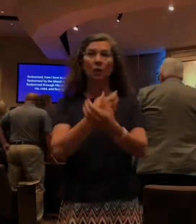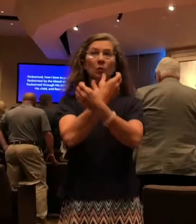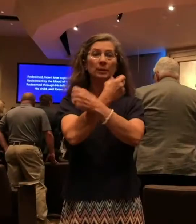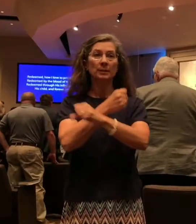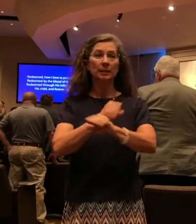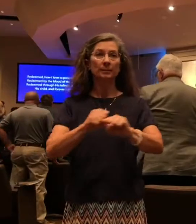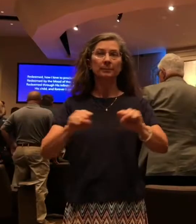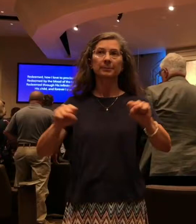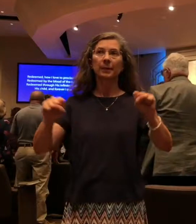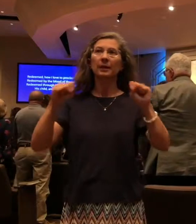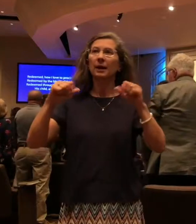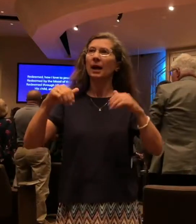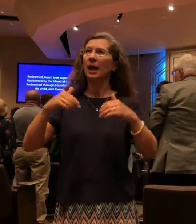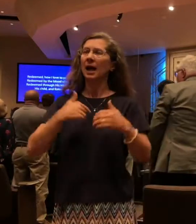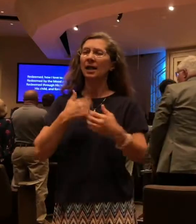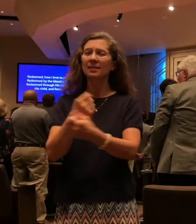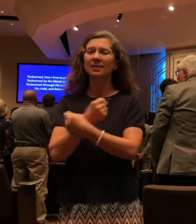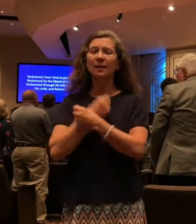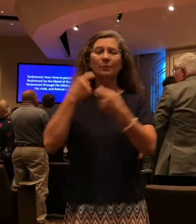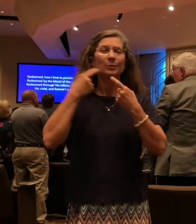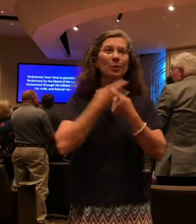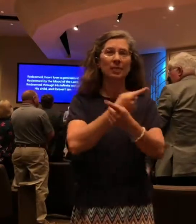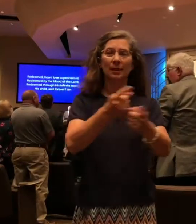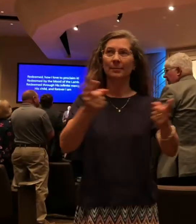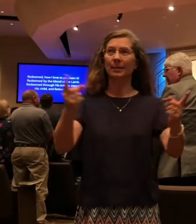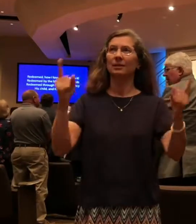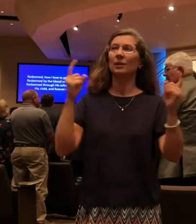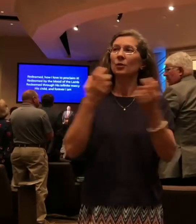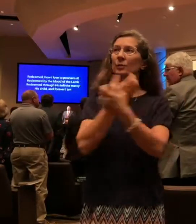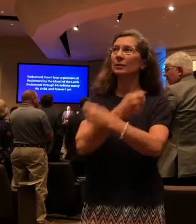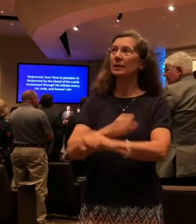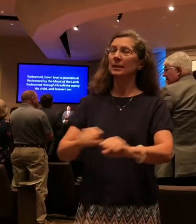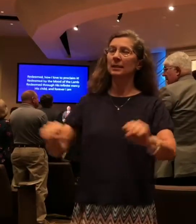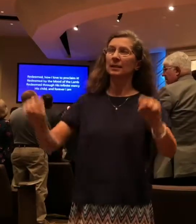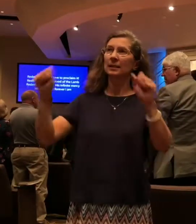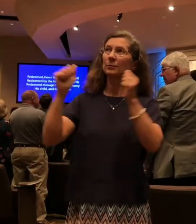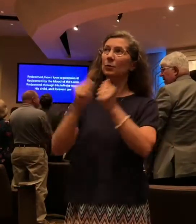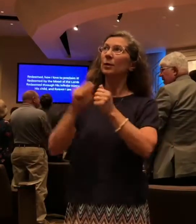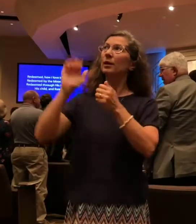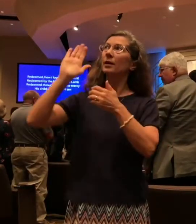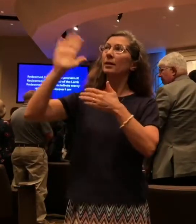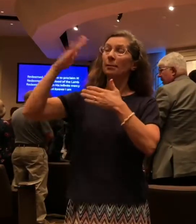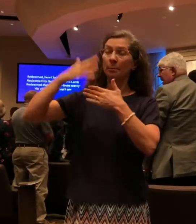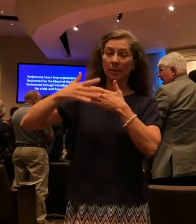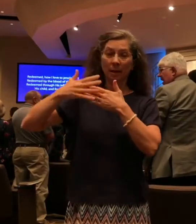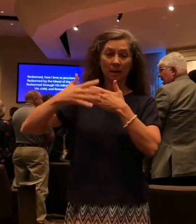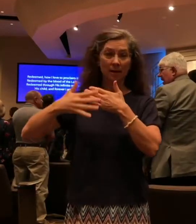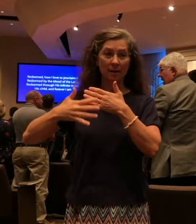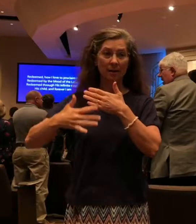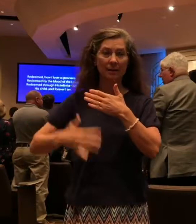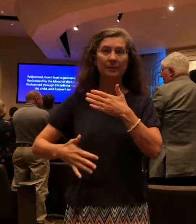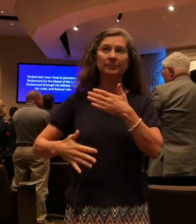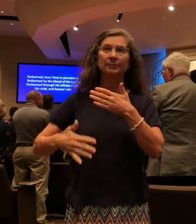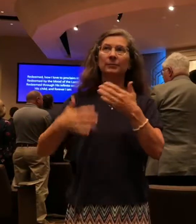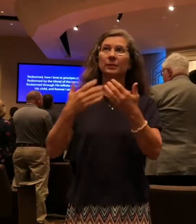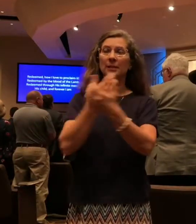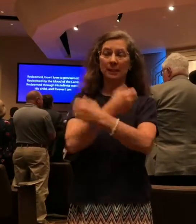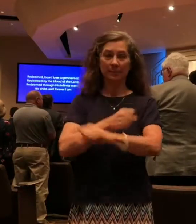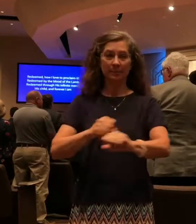Redeemed, how I love to proclaim it, redeemed by the blood of the Lamb, redeemed through